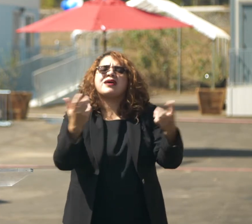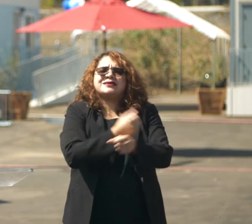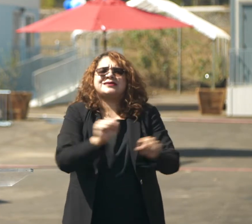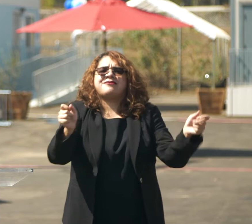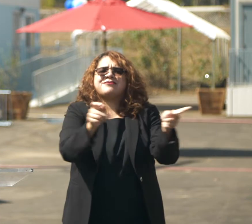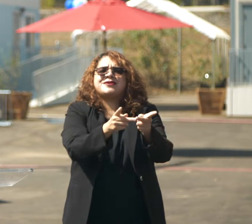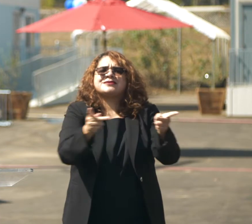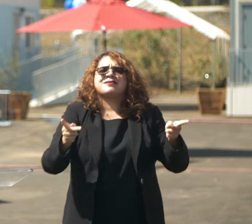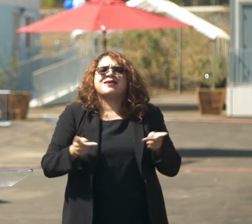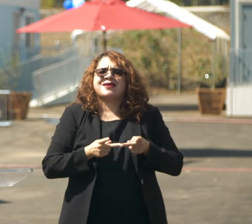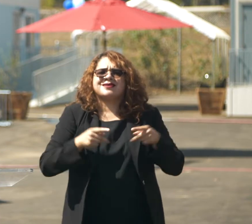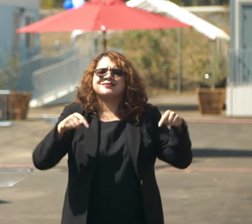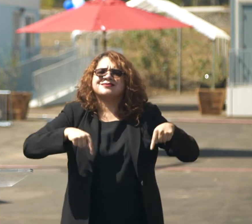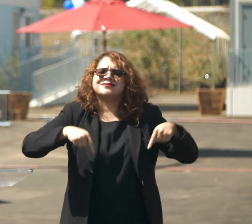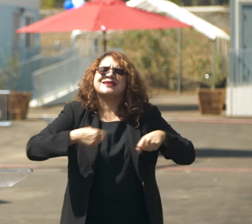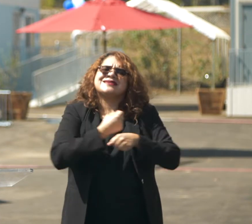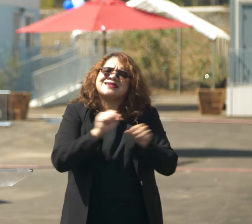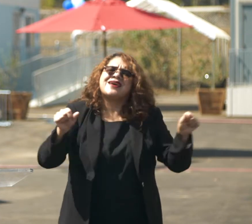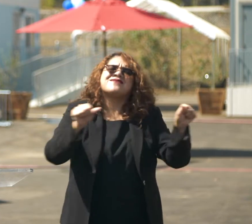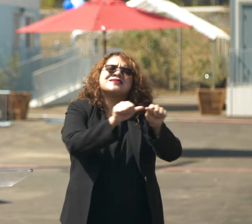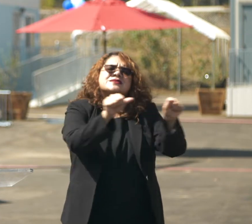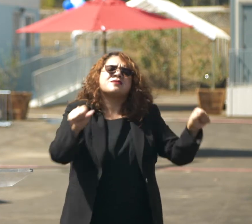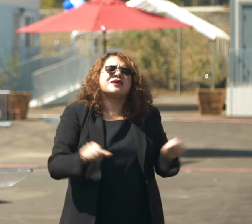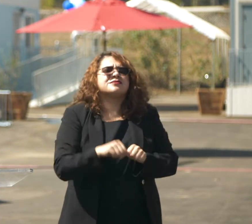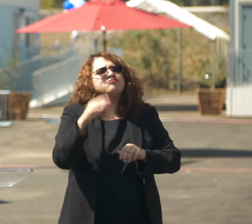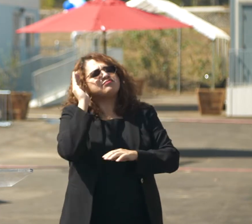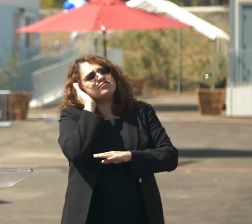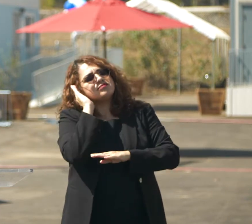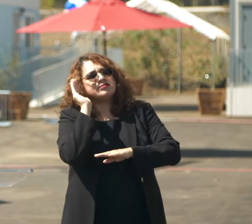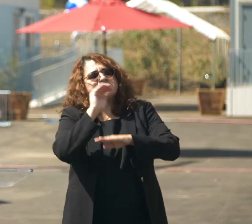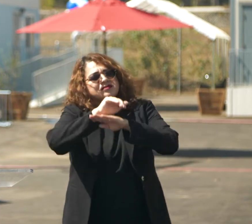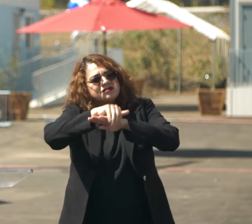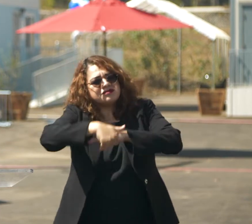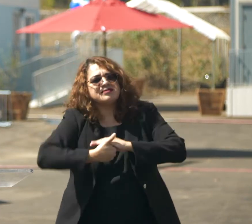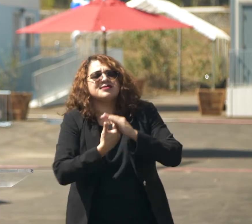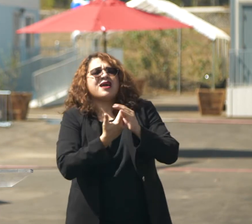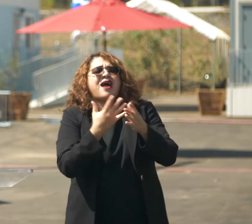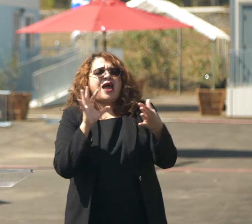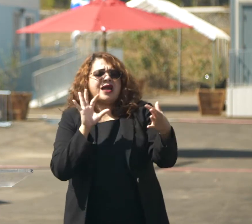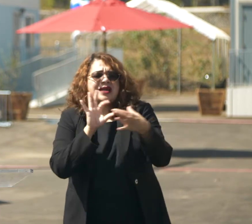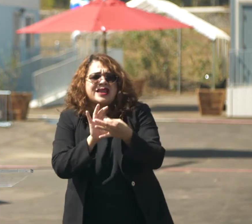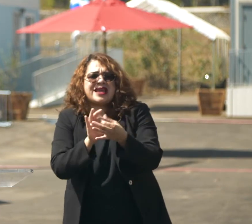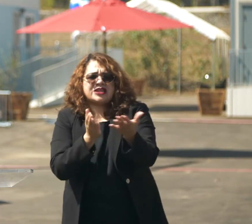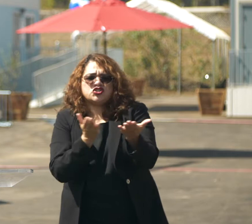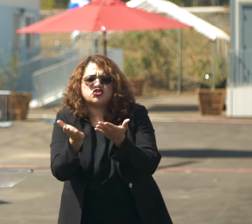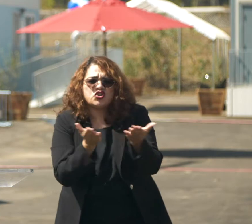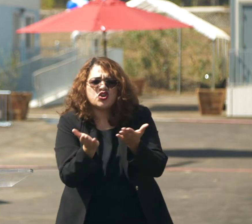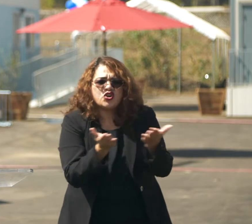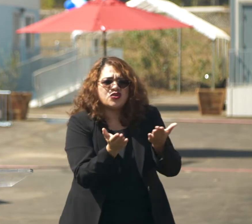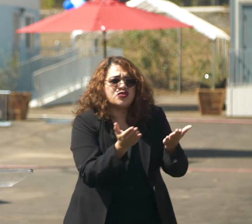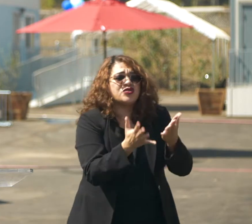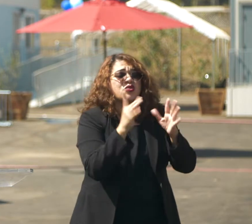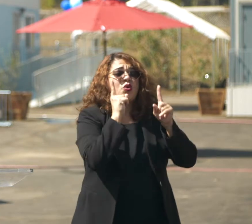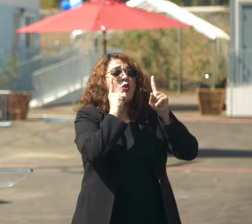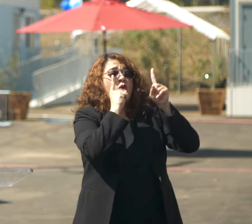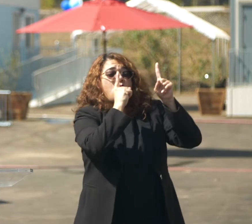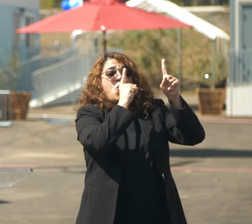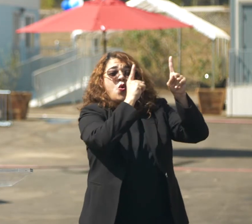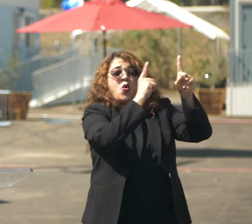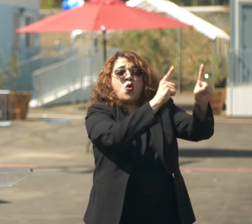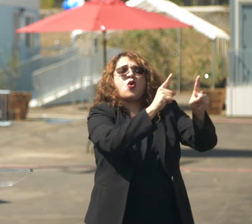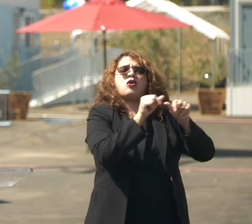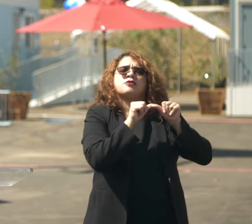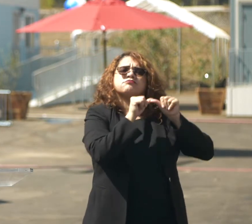been experiencing homelessness to rest each night and connect with resources to help them achieve permanent housing so that they can get on the